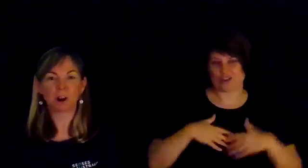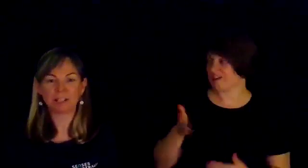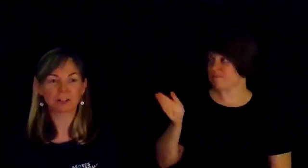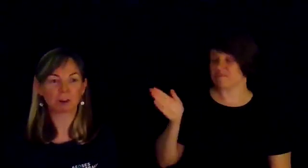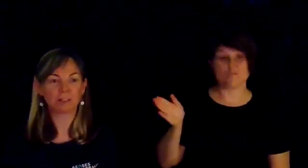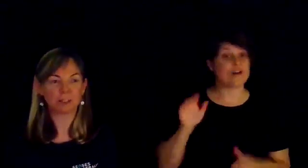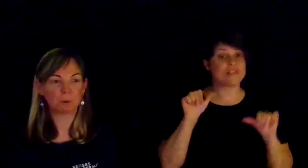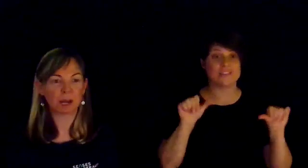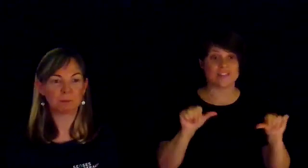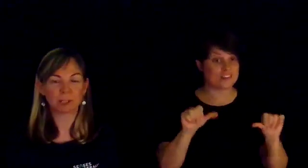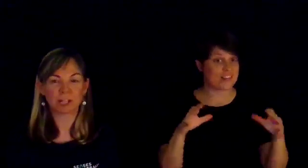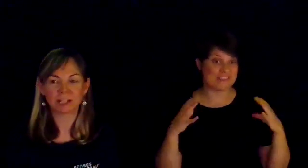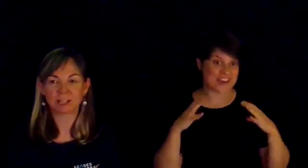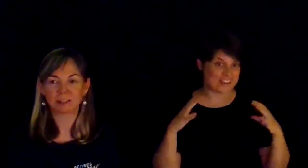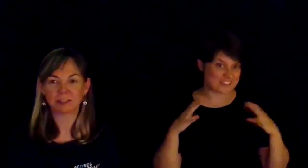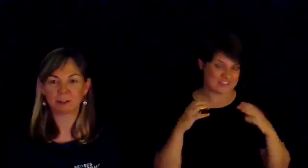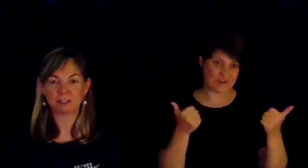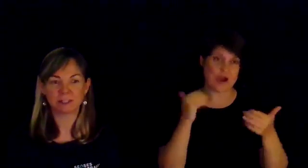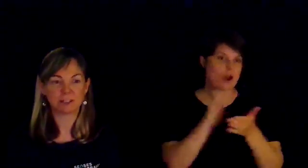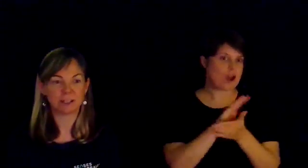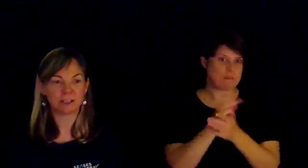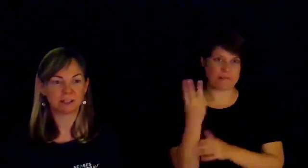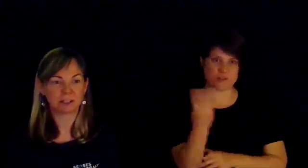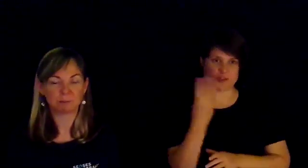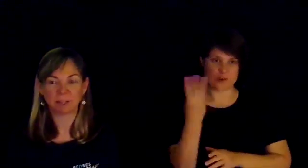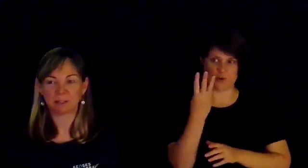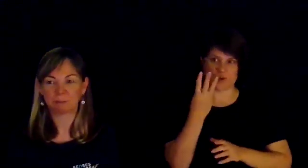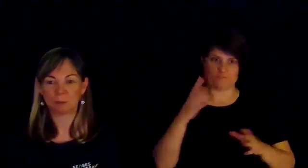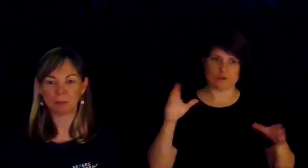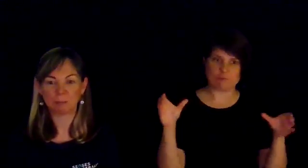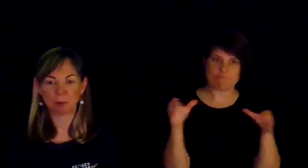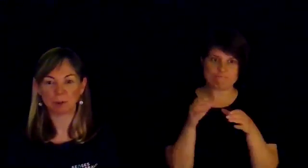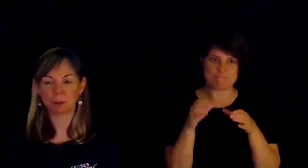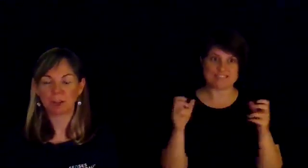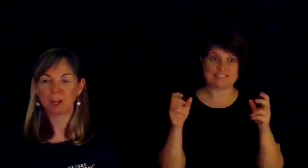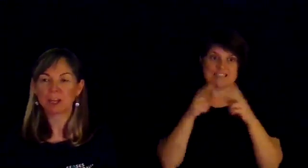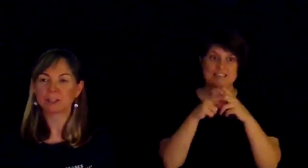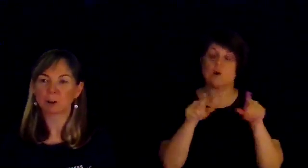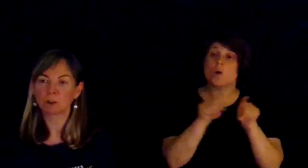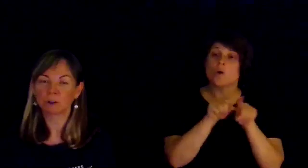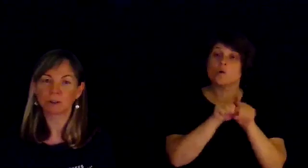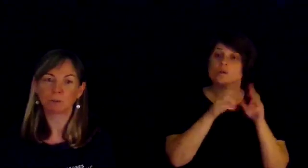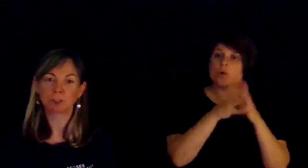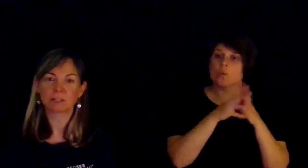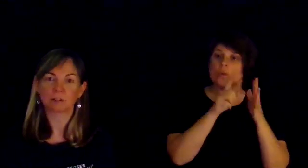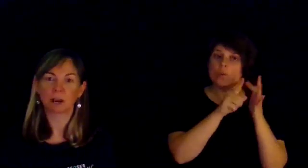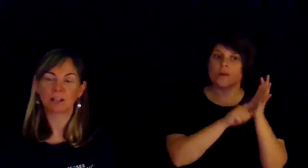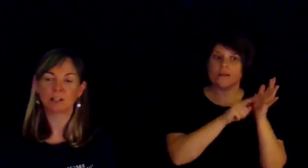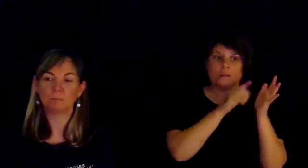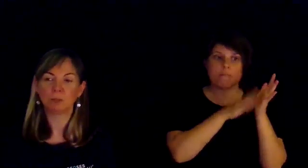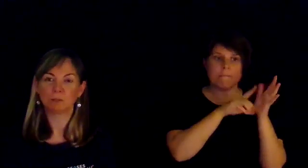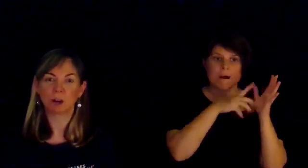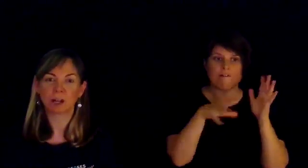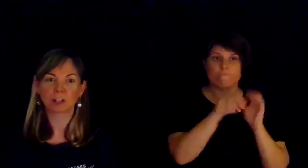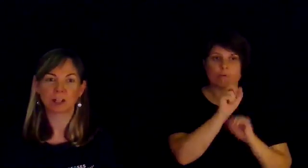that's fine. It's great that you were able to get together there in Sydney, and we had Wilma in Perth. So we'll just, Craig,